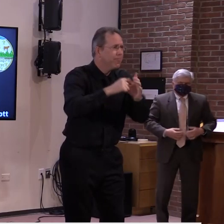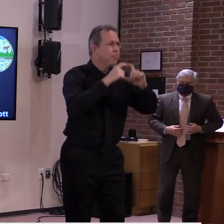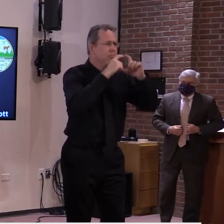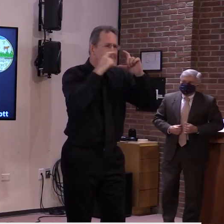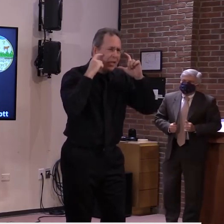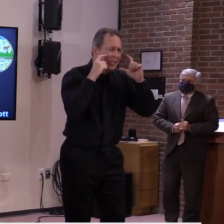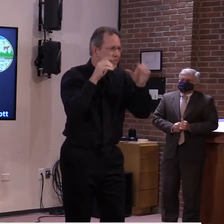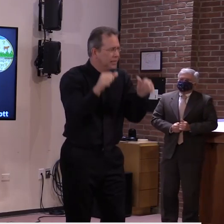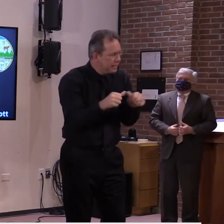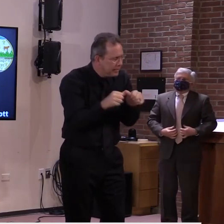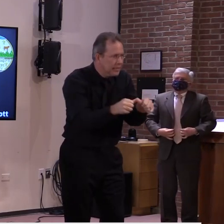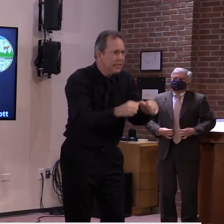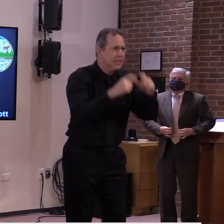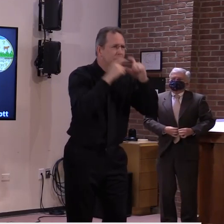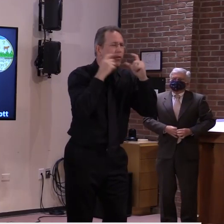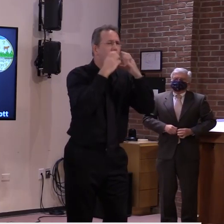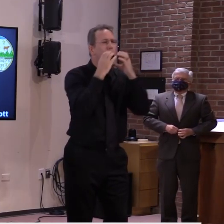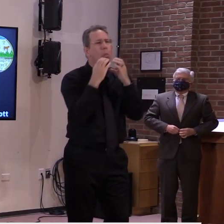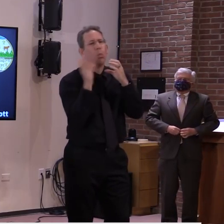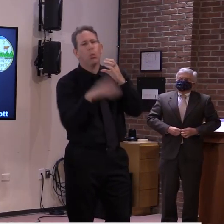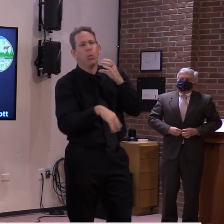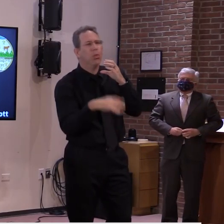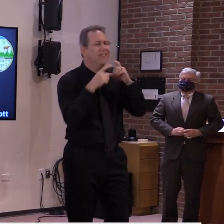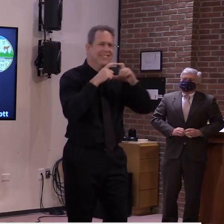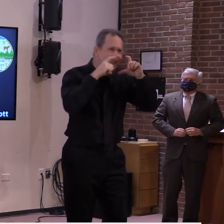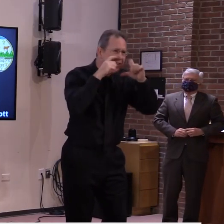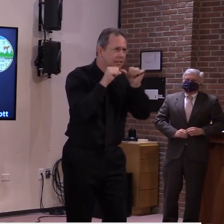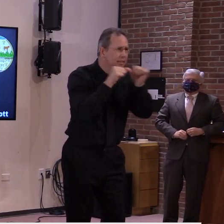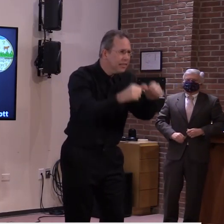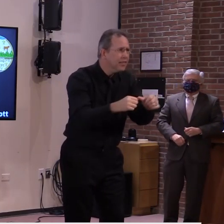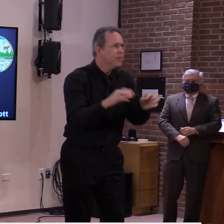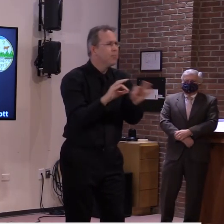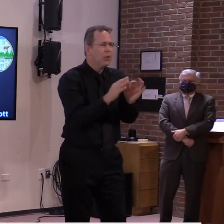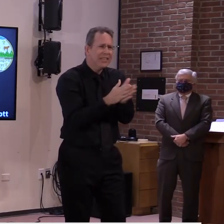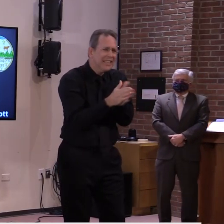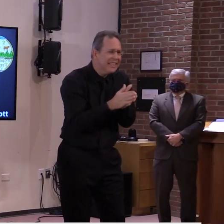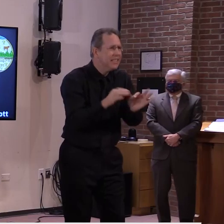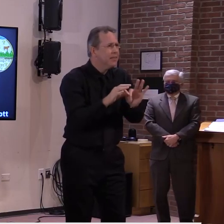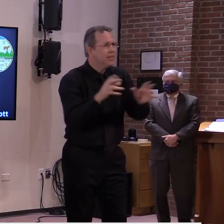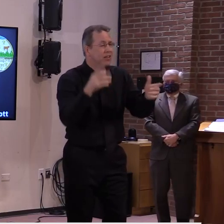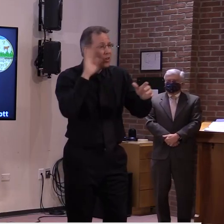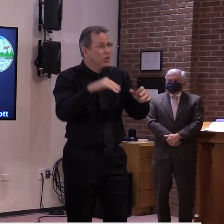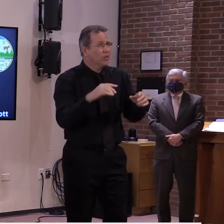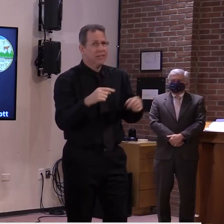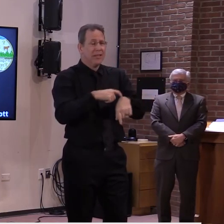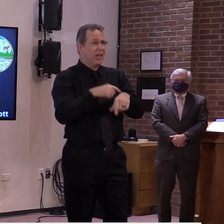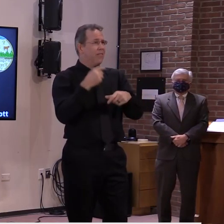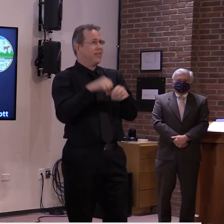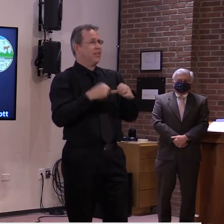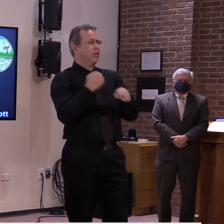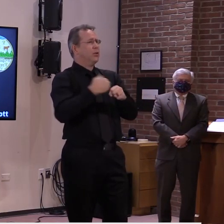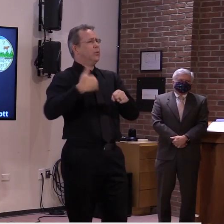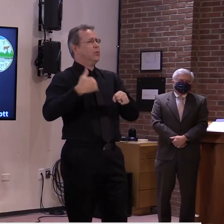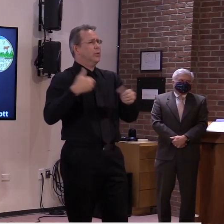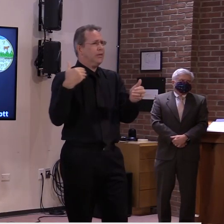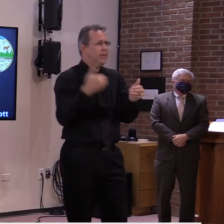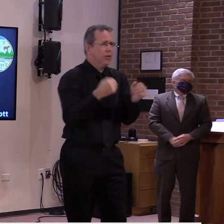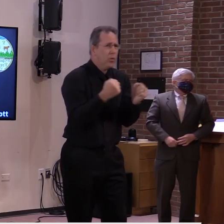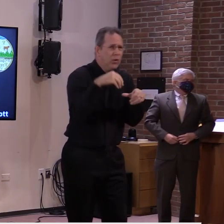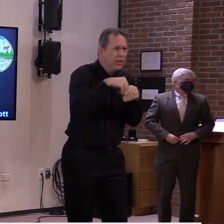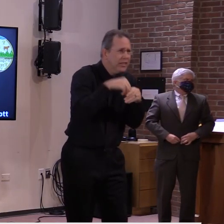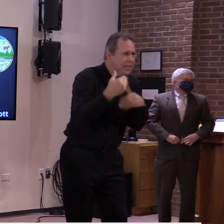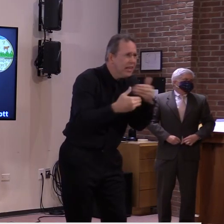and don't travel unless we really need to. And if you do, plan to quarantine when you get back.